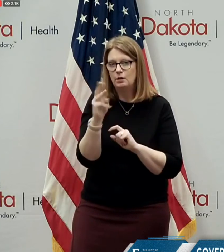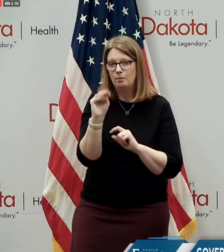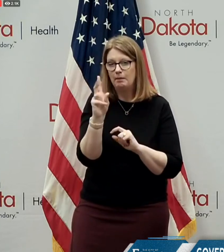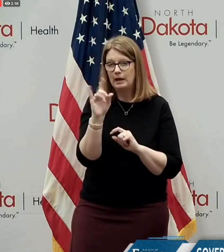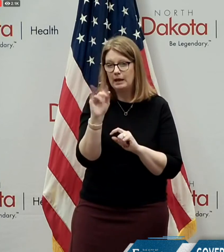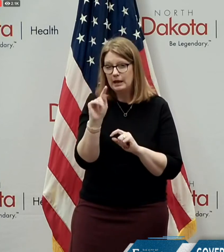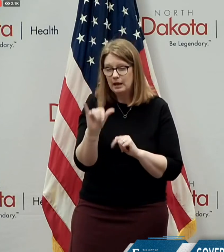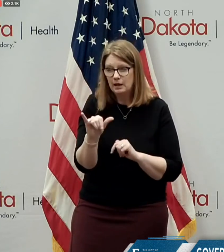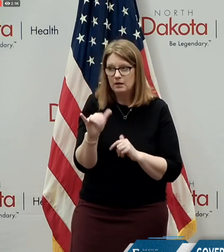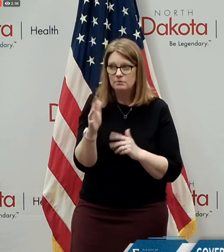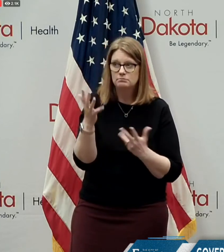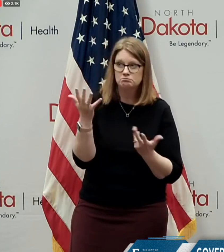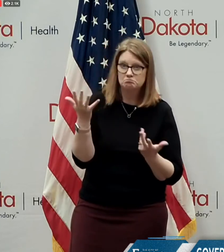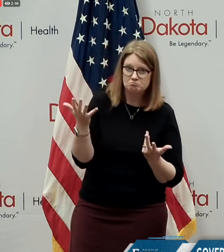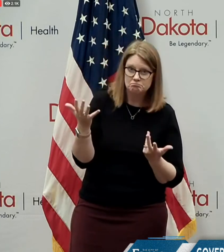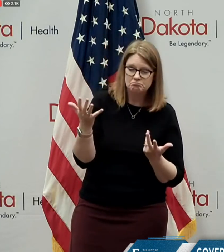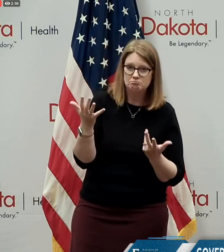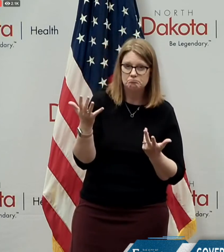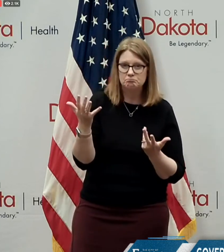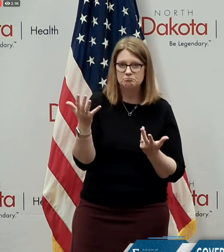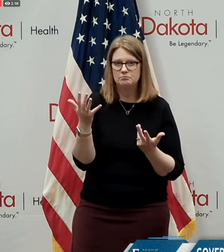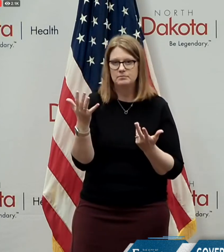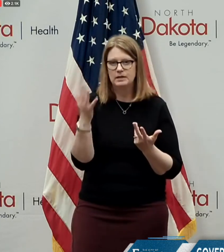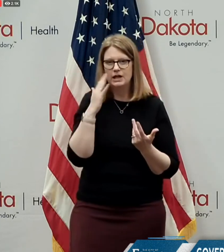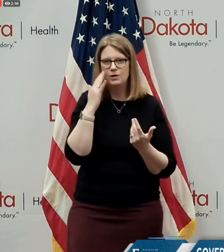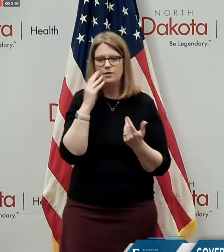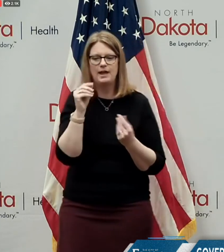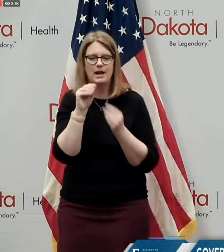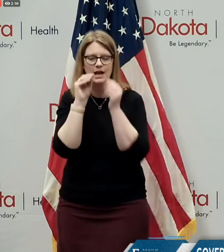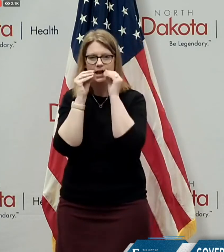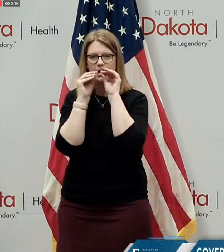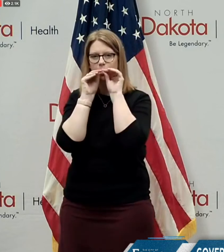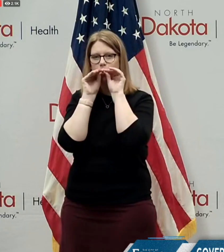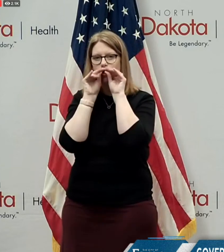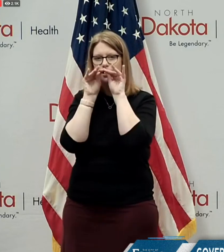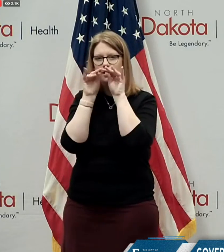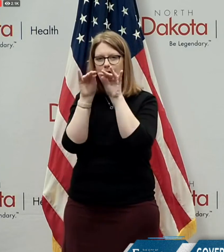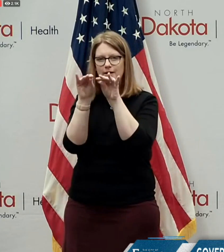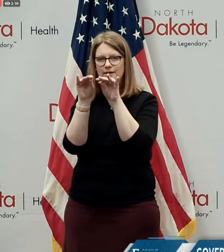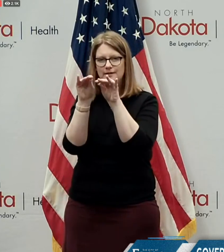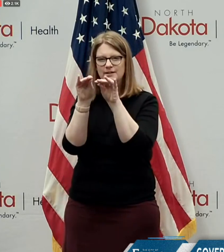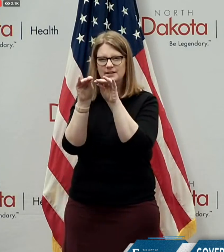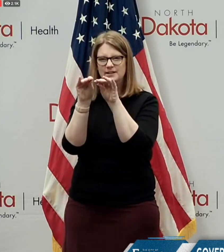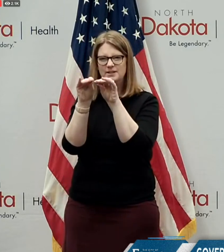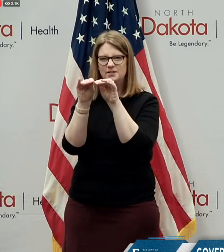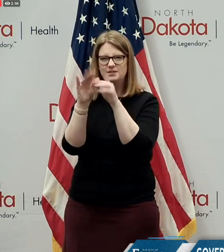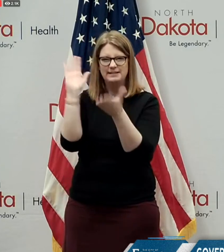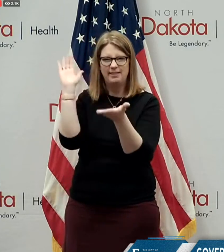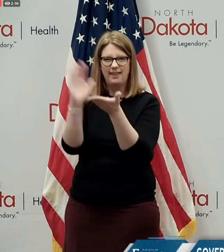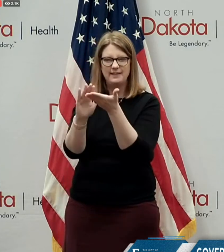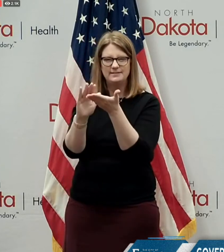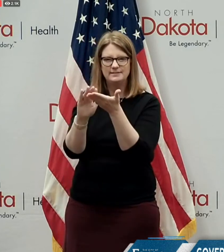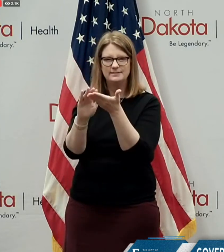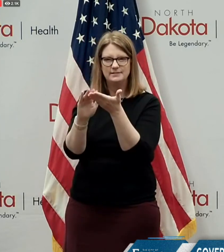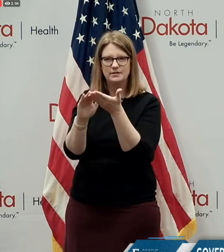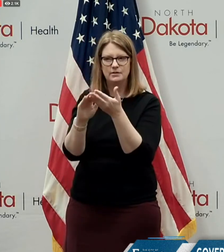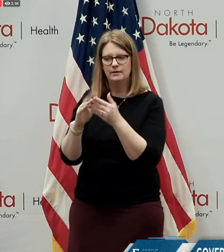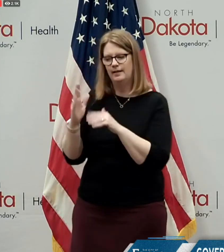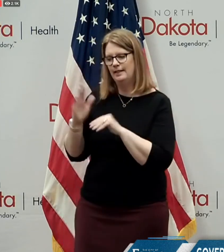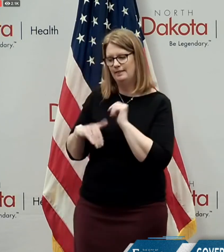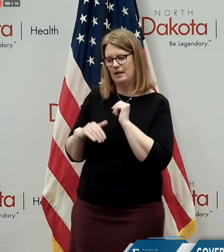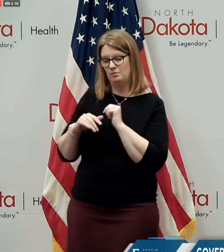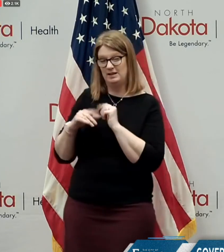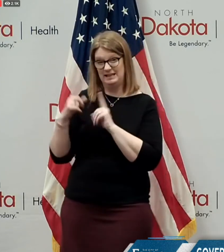that somehow the aerosol, if you will, transmission is less than it is when temperatures are colder and humidity